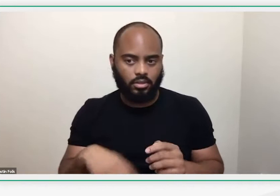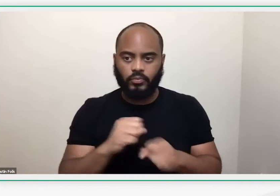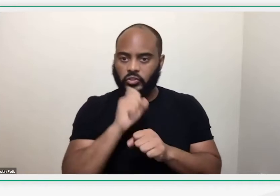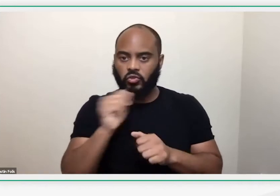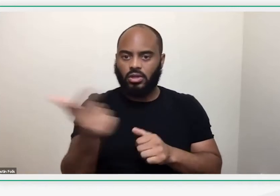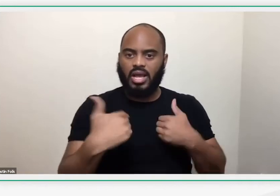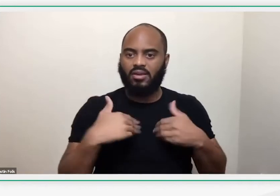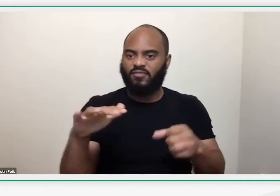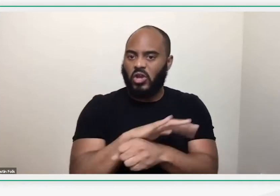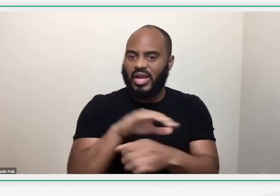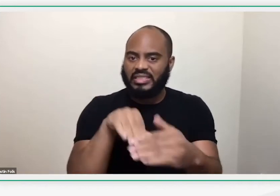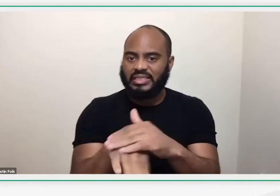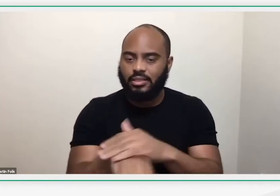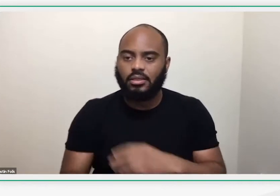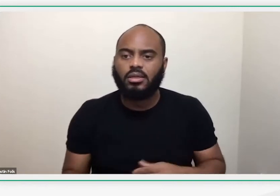webinar.